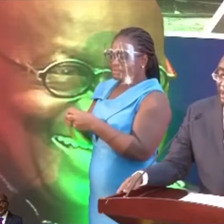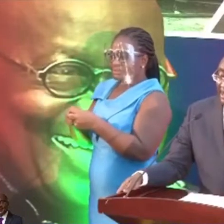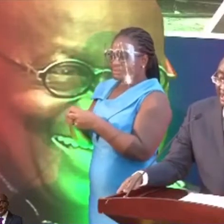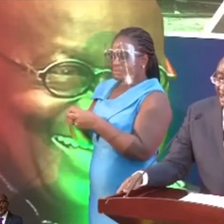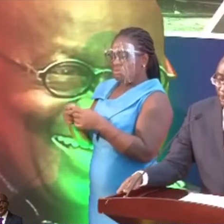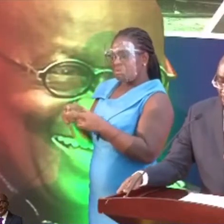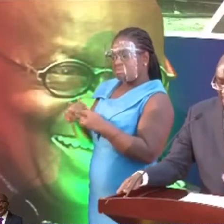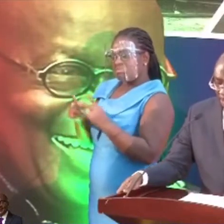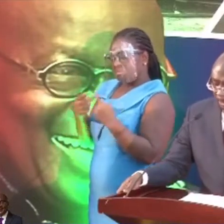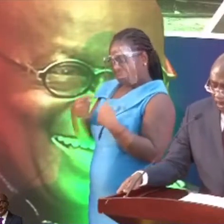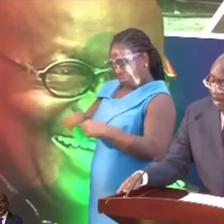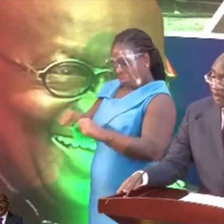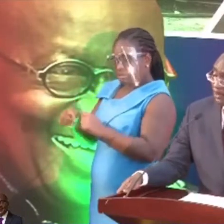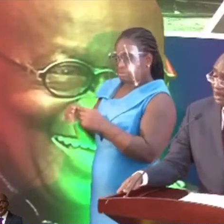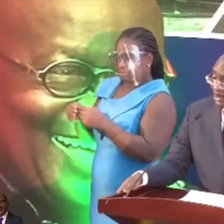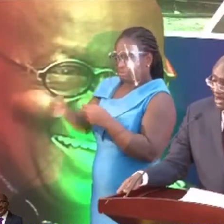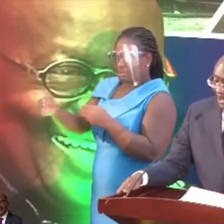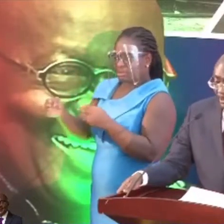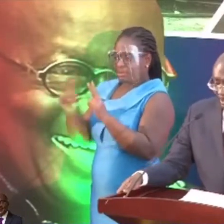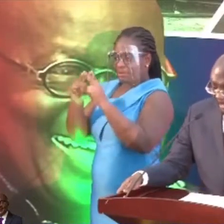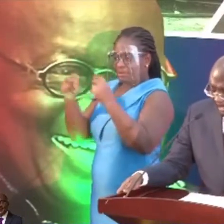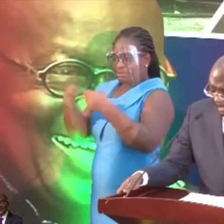to extend electricity to a total of